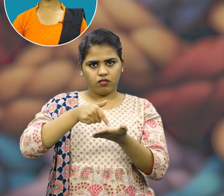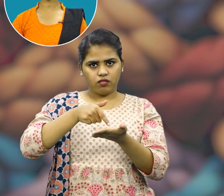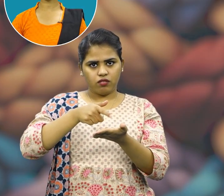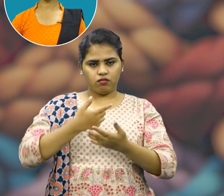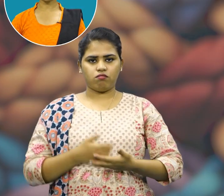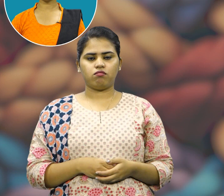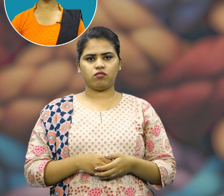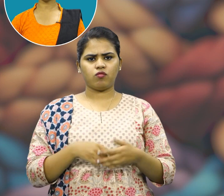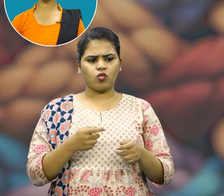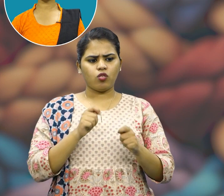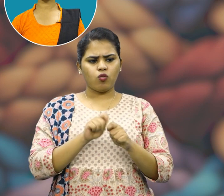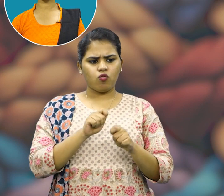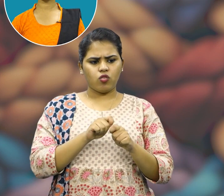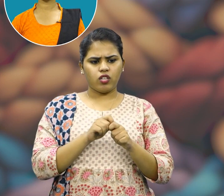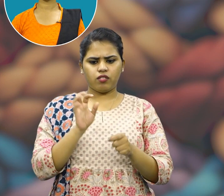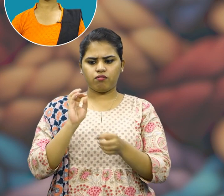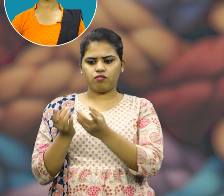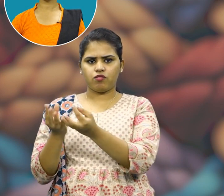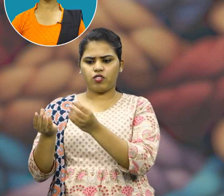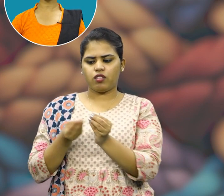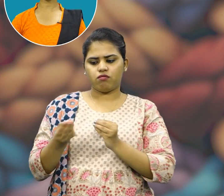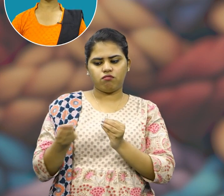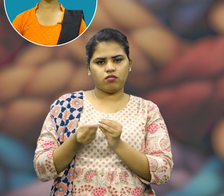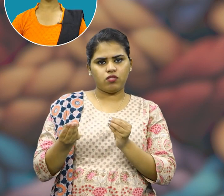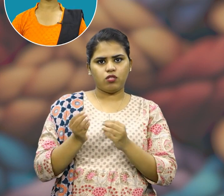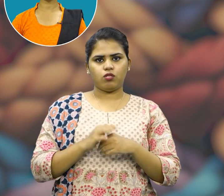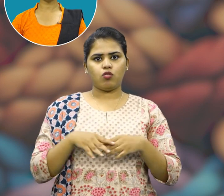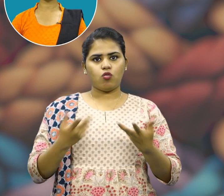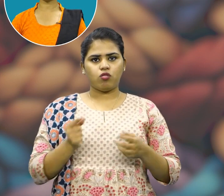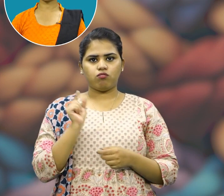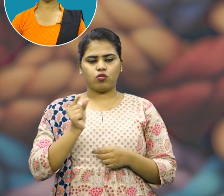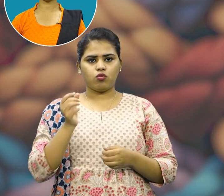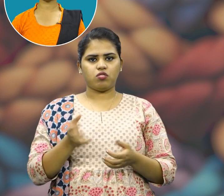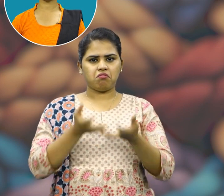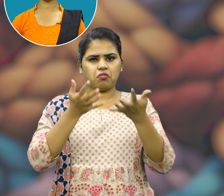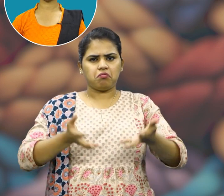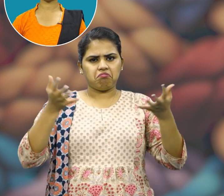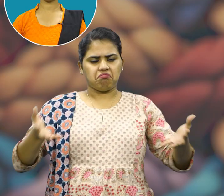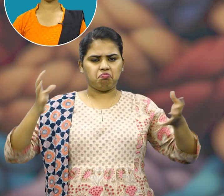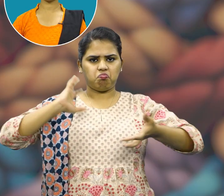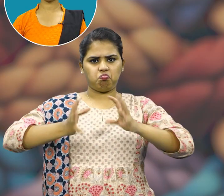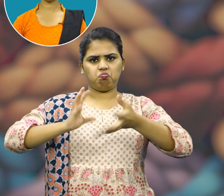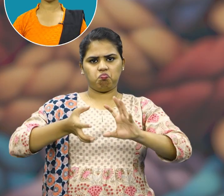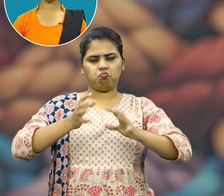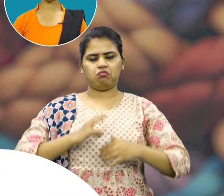working near a fire, or using heavy machineries.